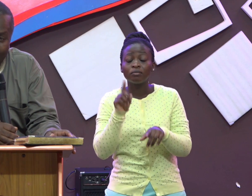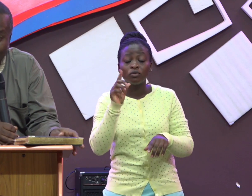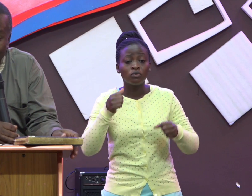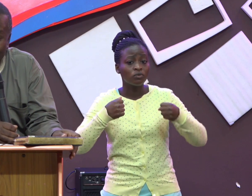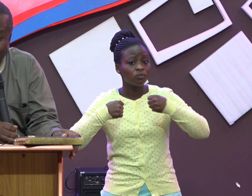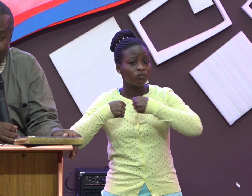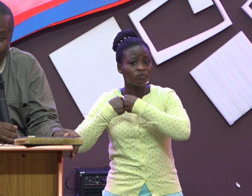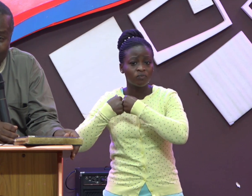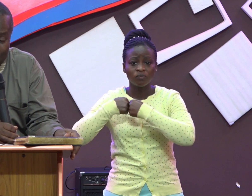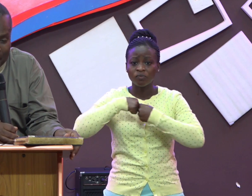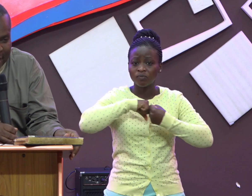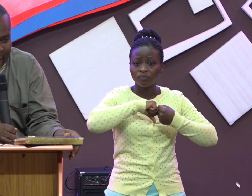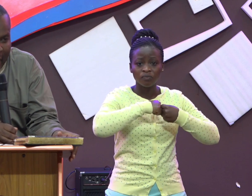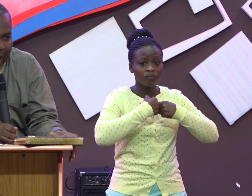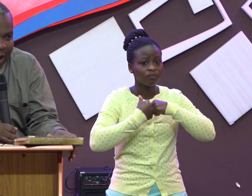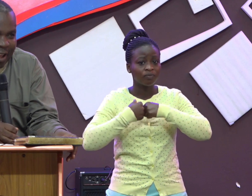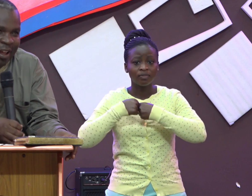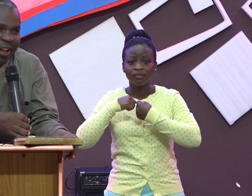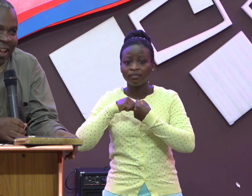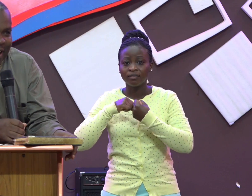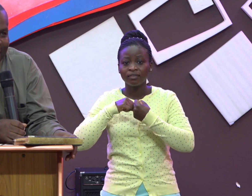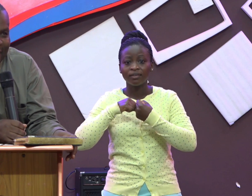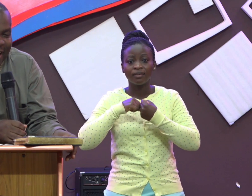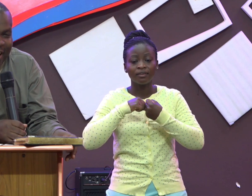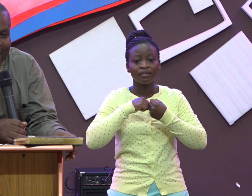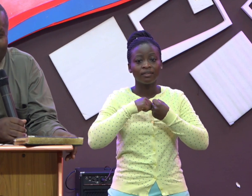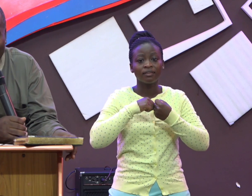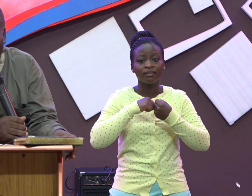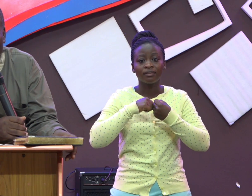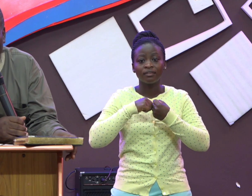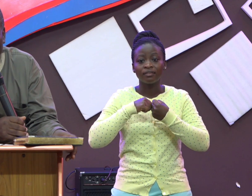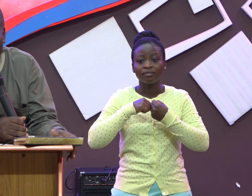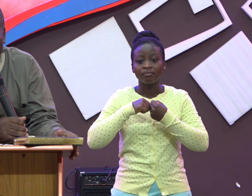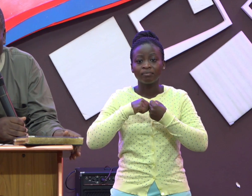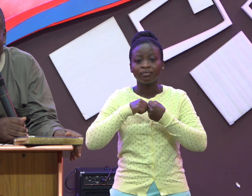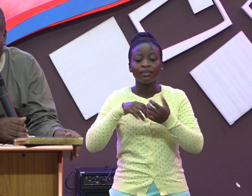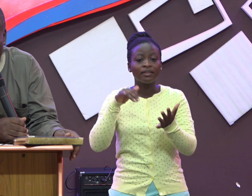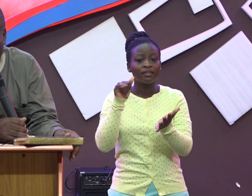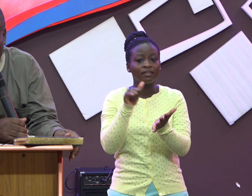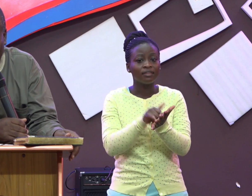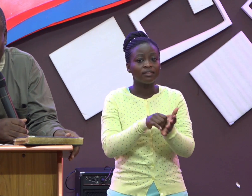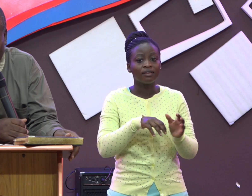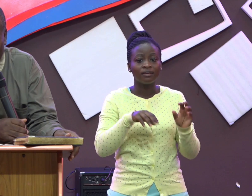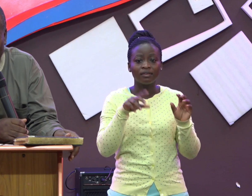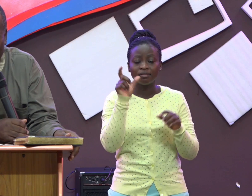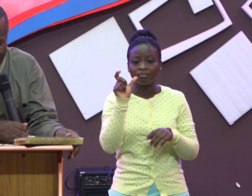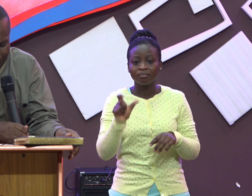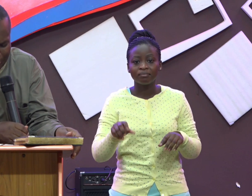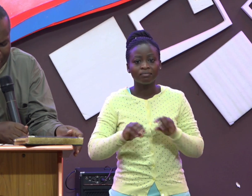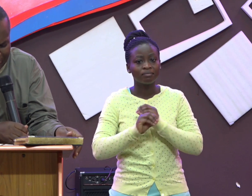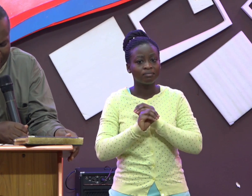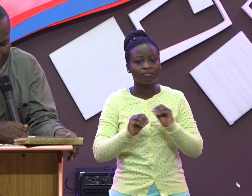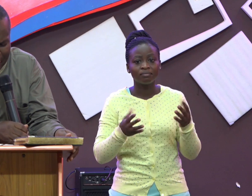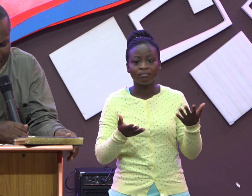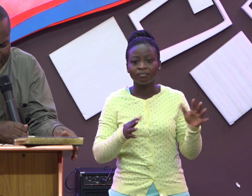them. Abakuba fa abata body building. If it were us who don't do bodybuilding, you would just break